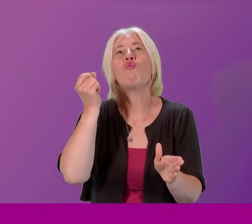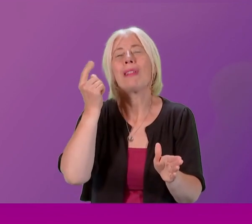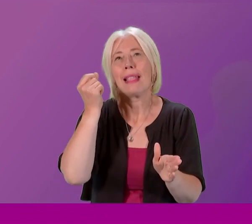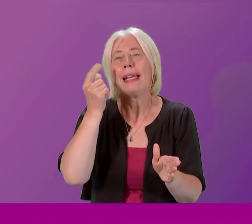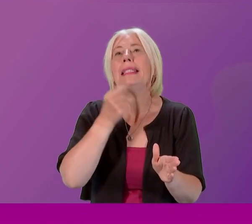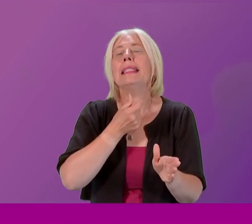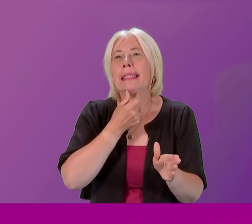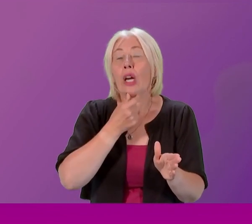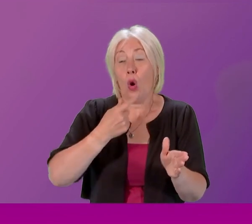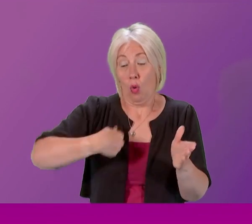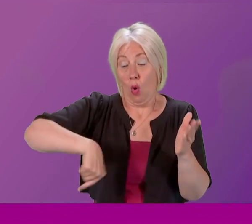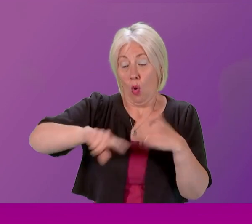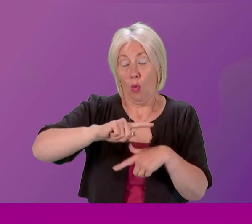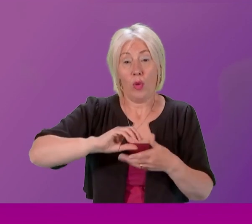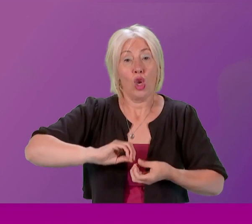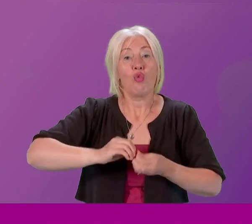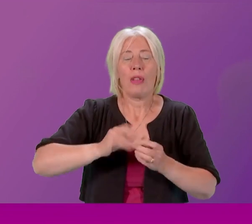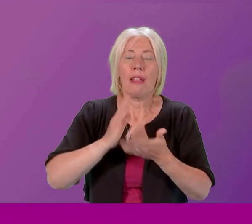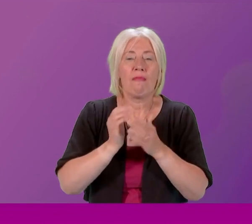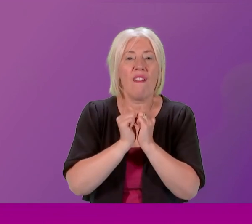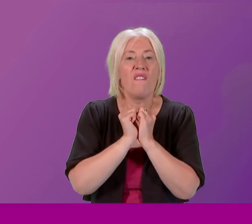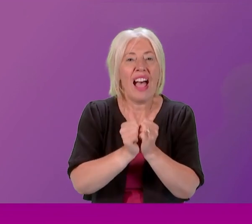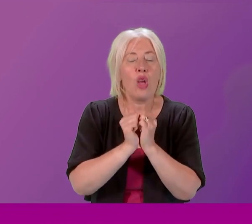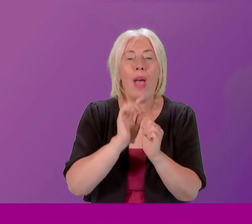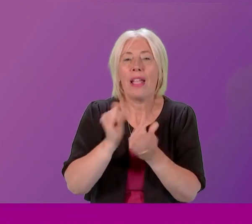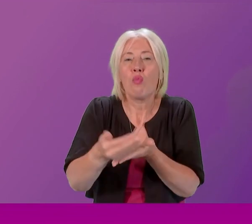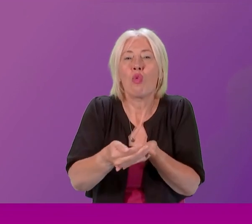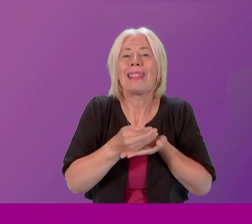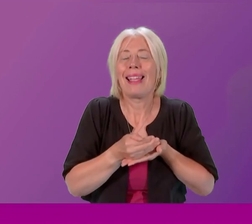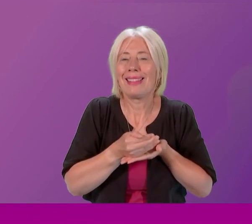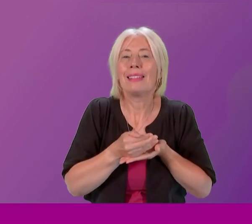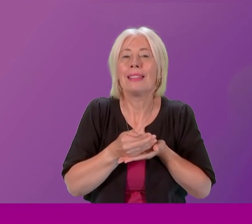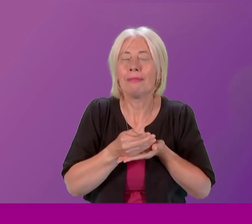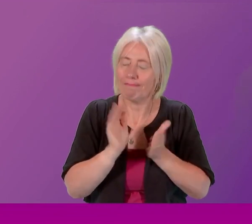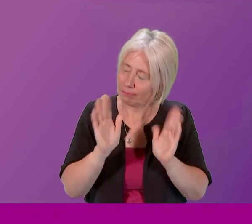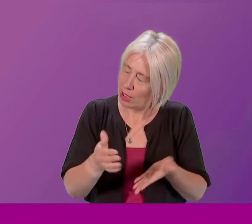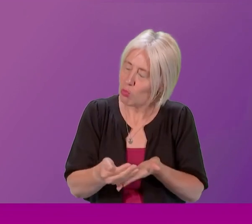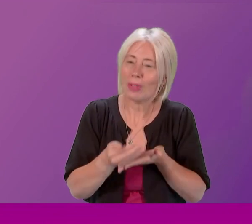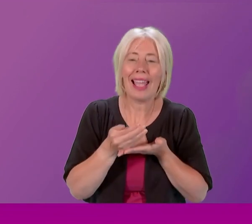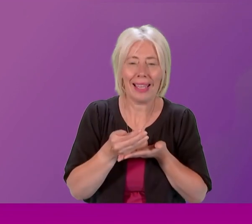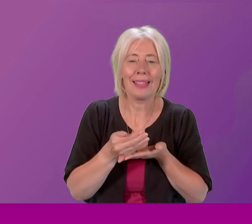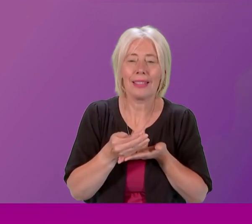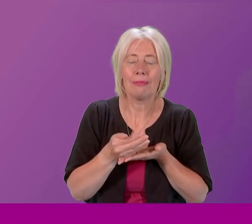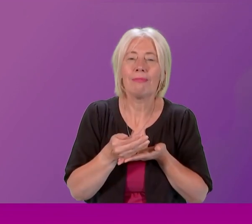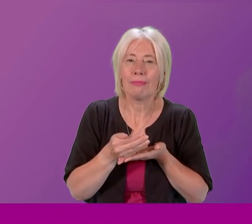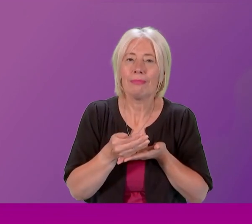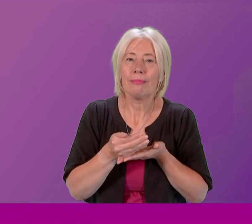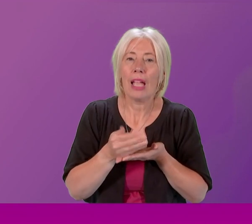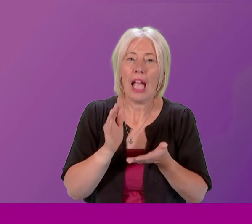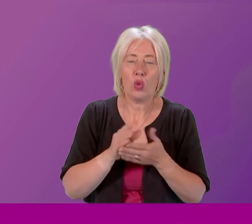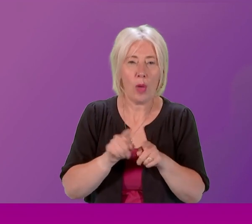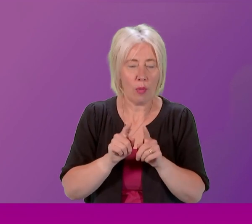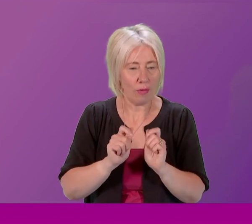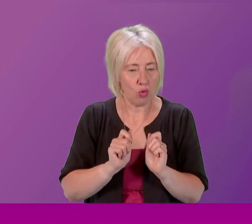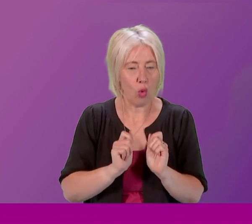we create is valued and protected. It has to be protected, and it has to be